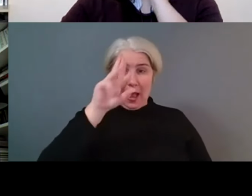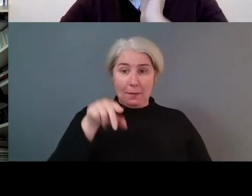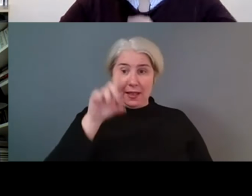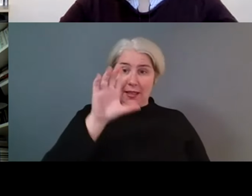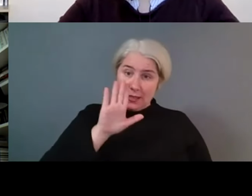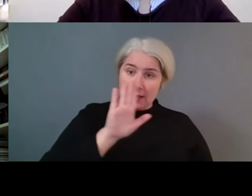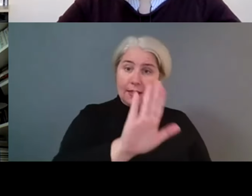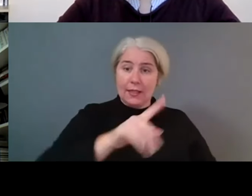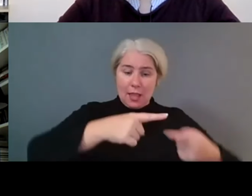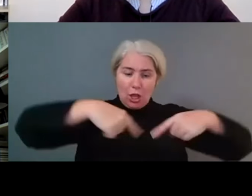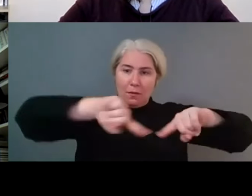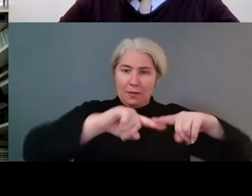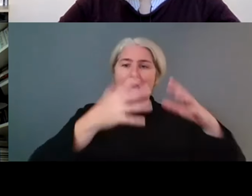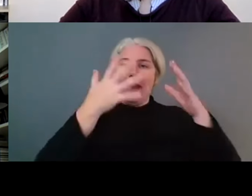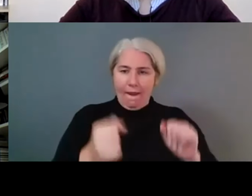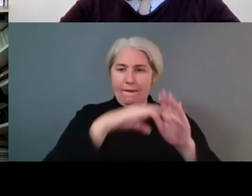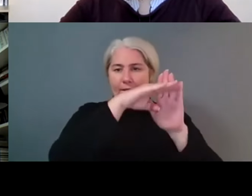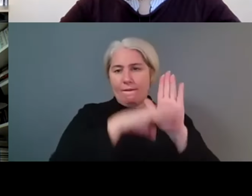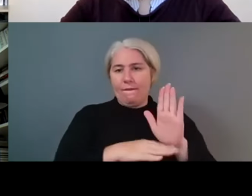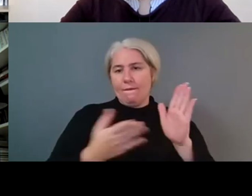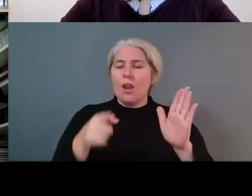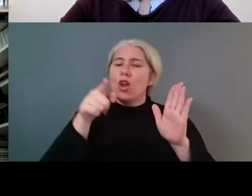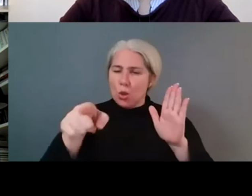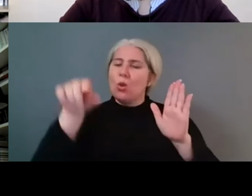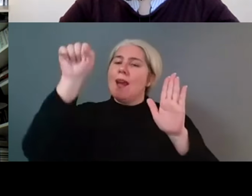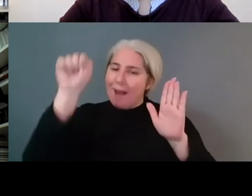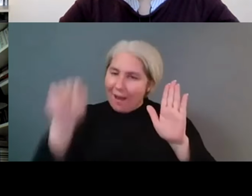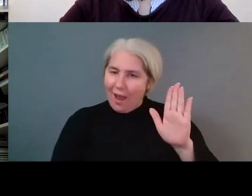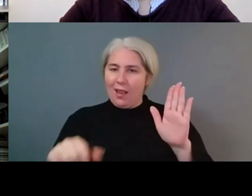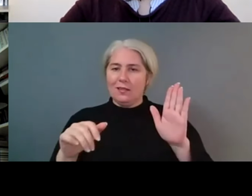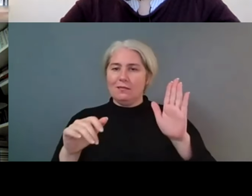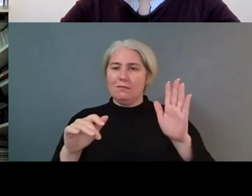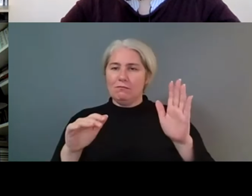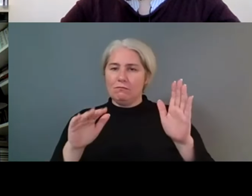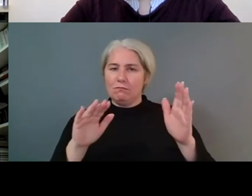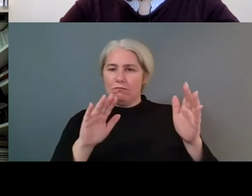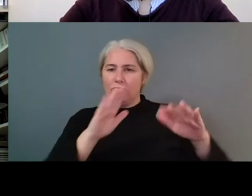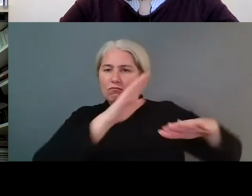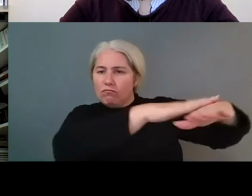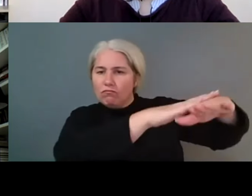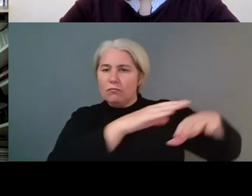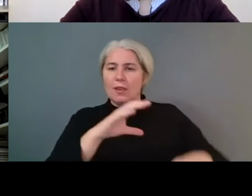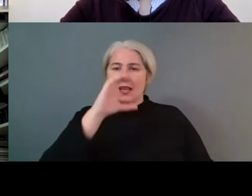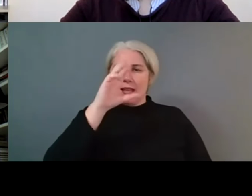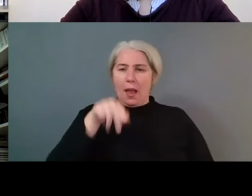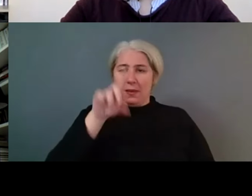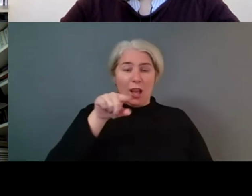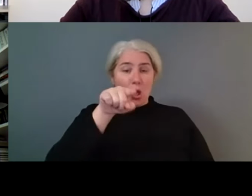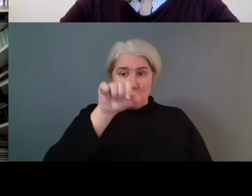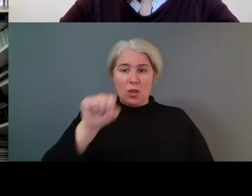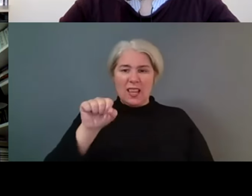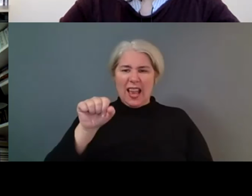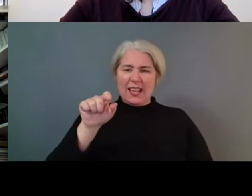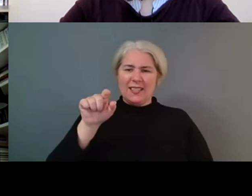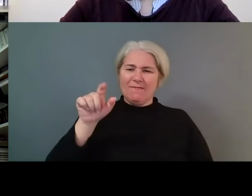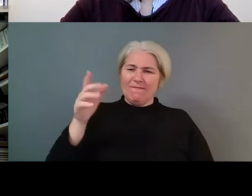have direct access to the CRPD committee. So you can actually use that to put pressure on your own government to get you